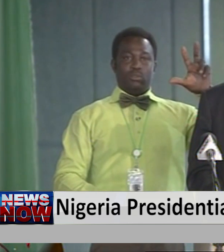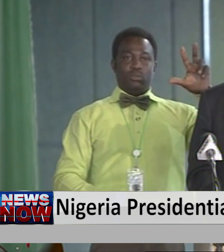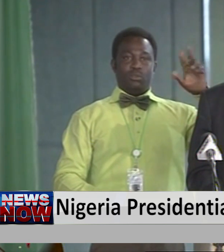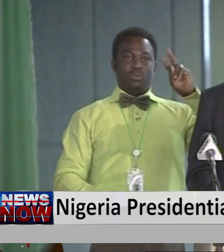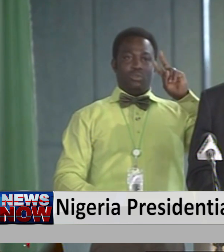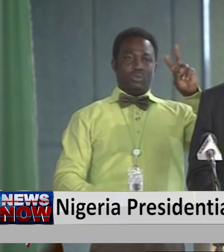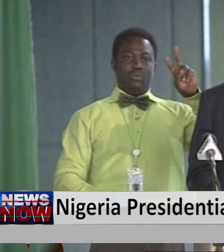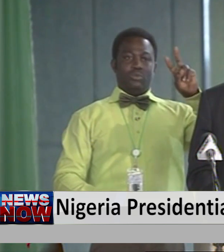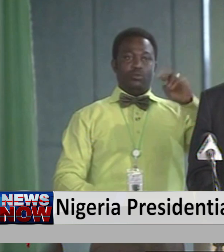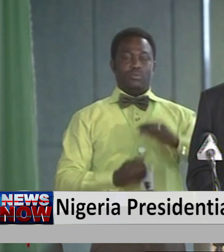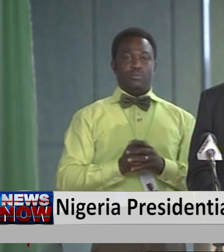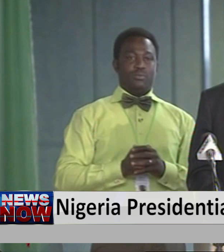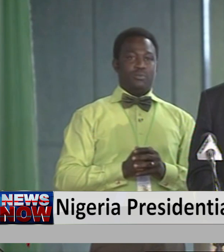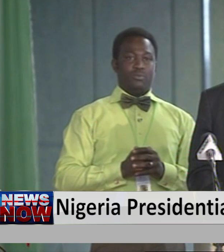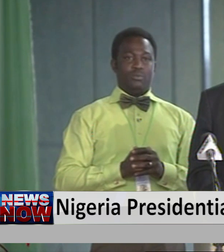332.